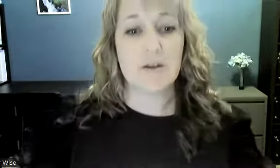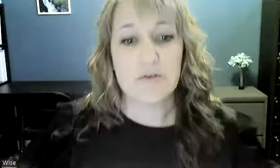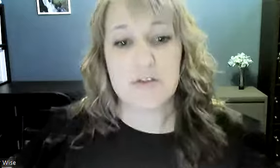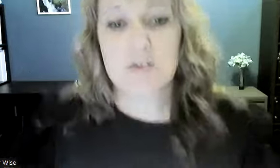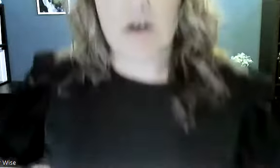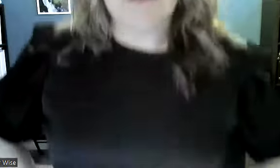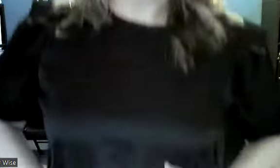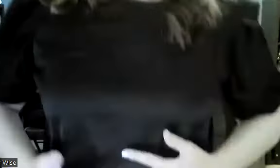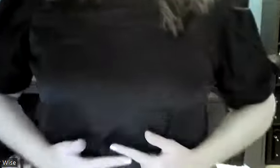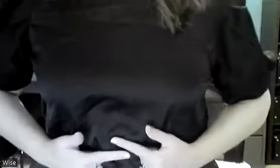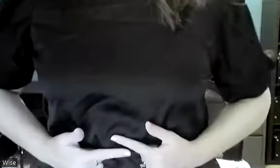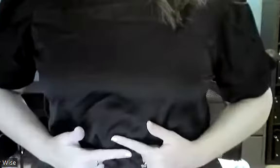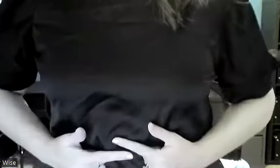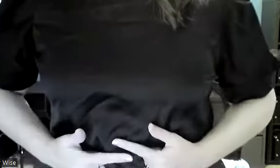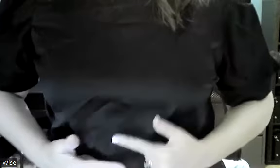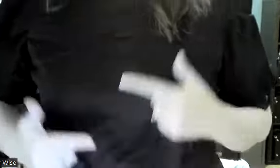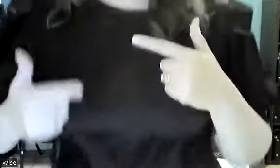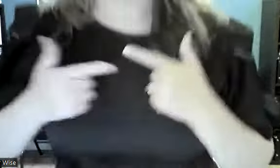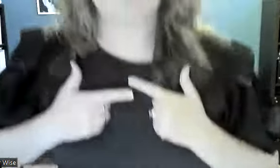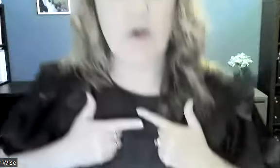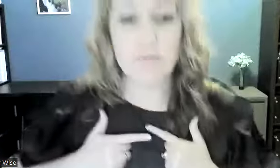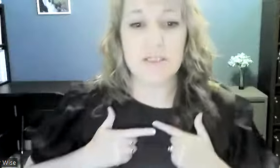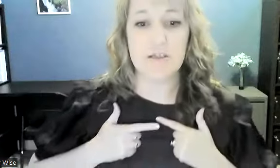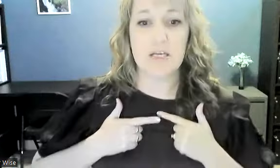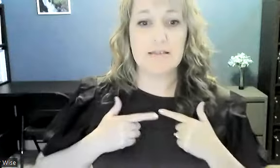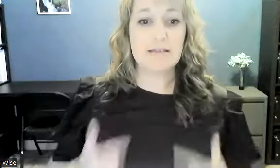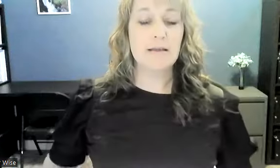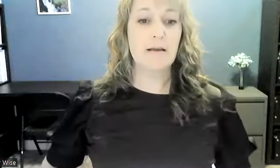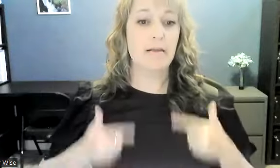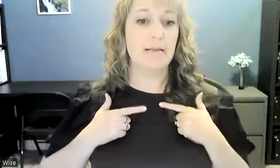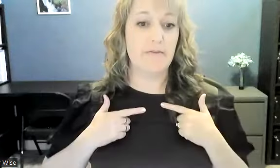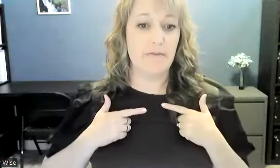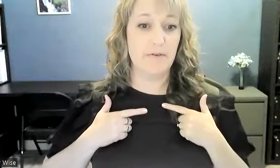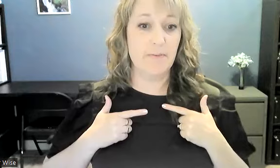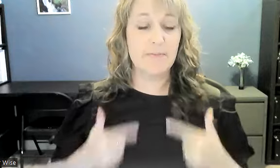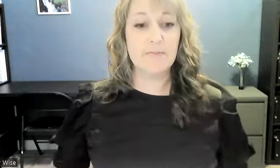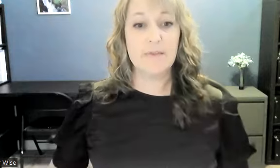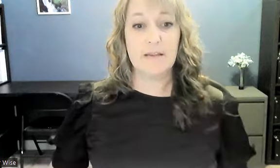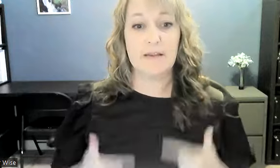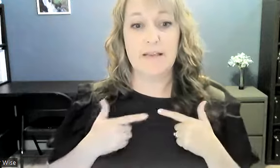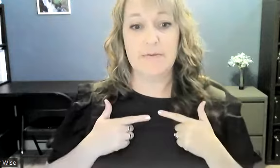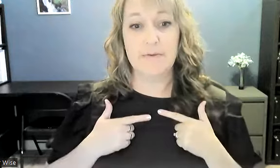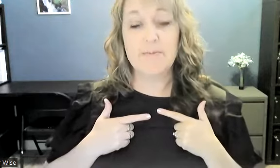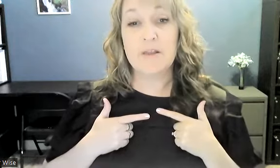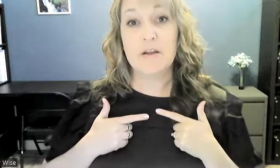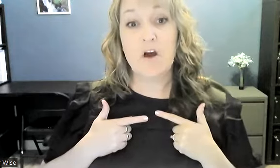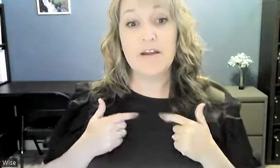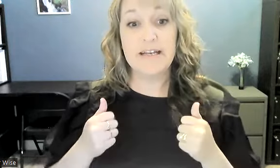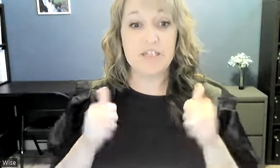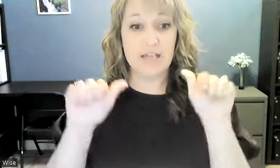you start at your stomach and go up to your chest. Live. Live.